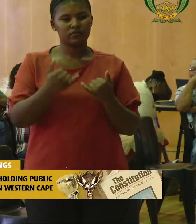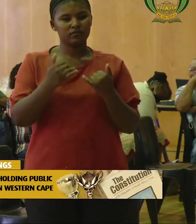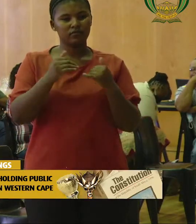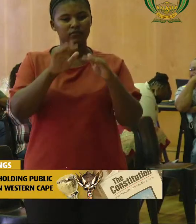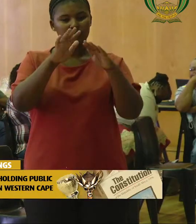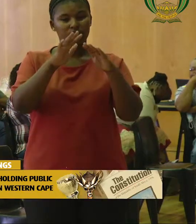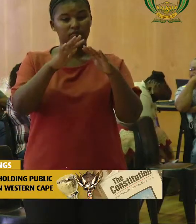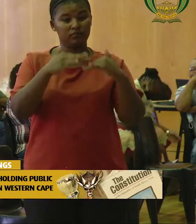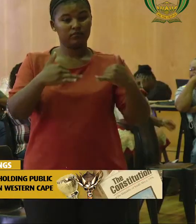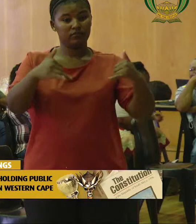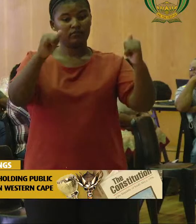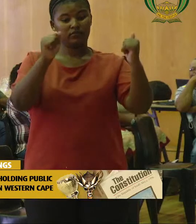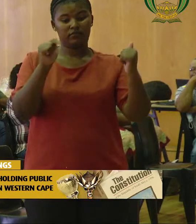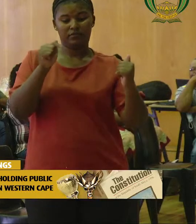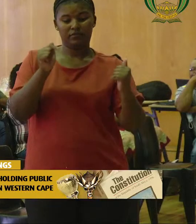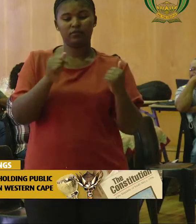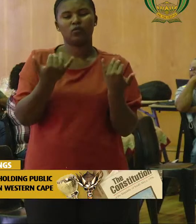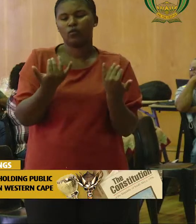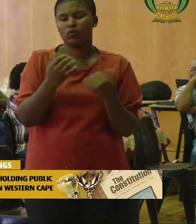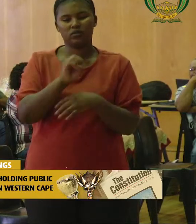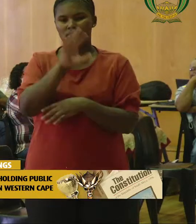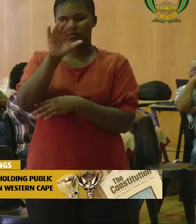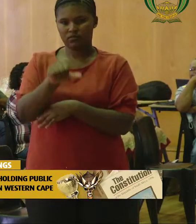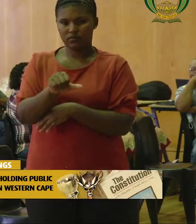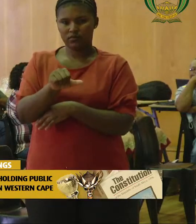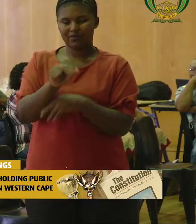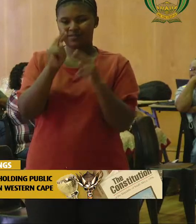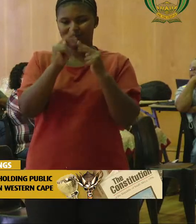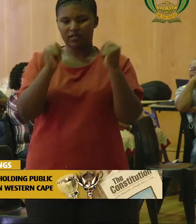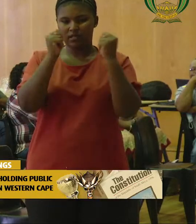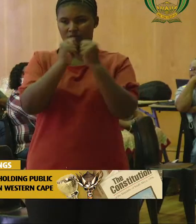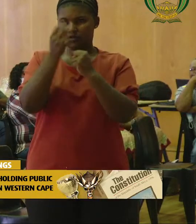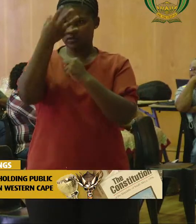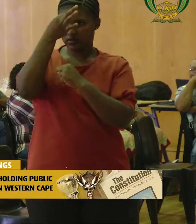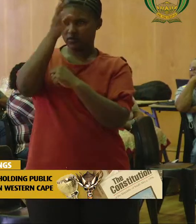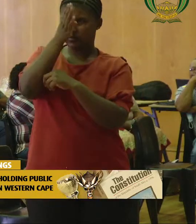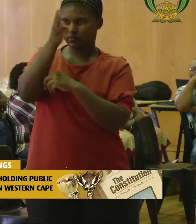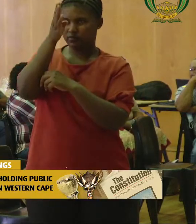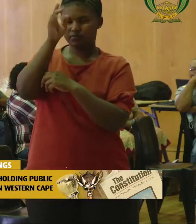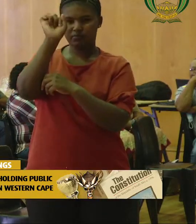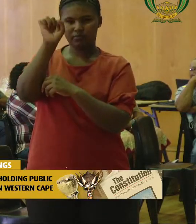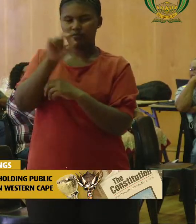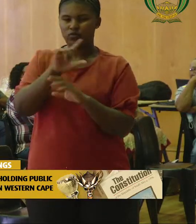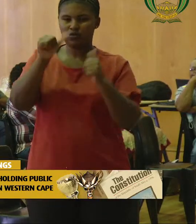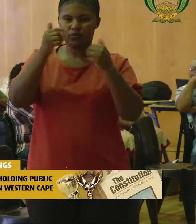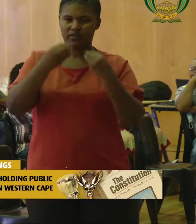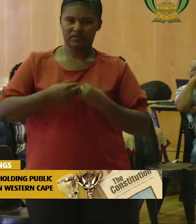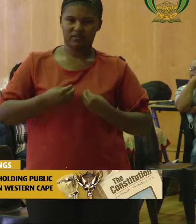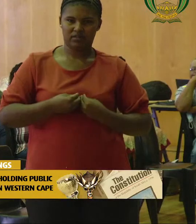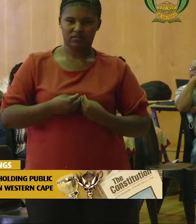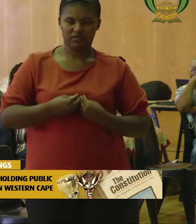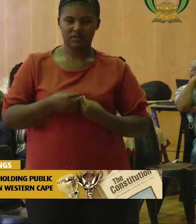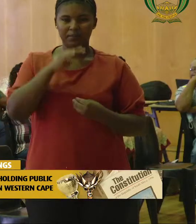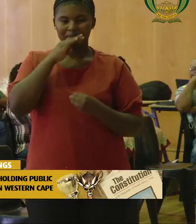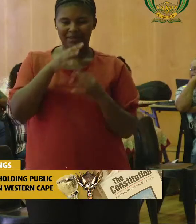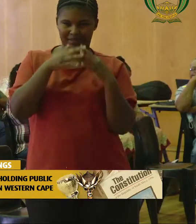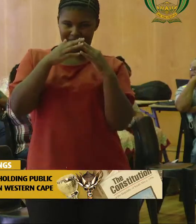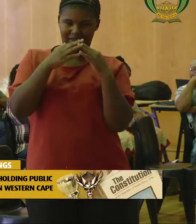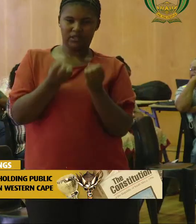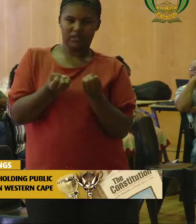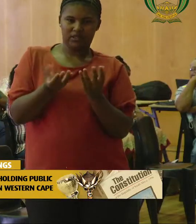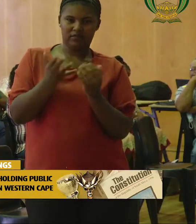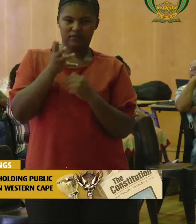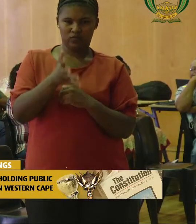let's say a coalition in South Africa in national government, it's not a good thing. It will never work